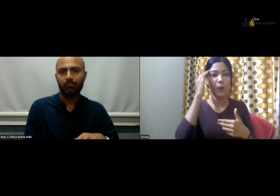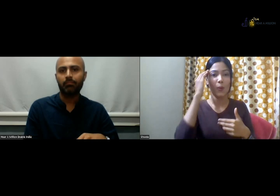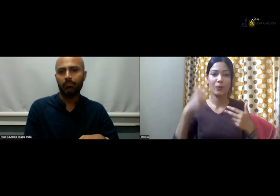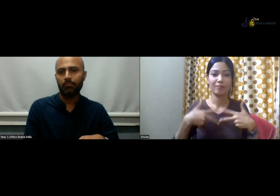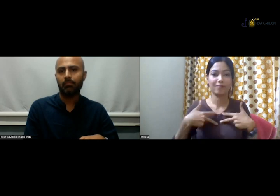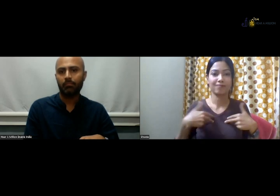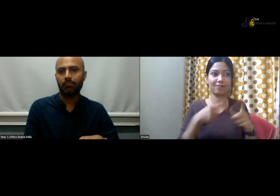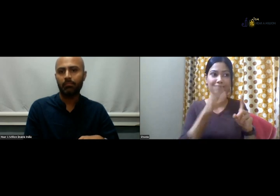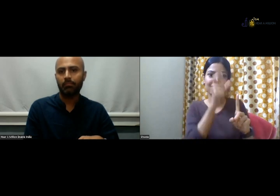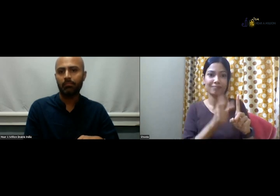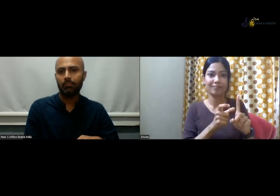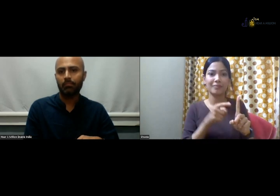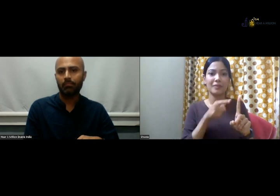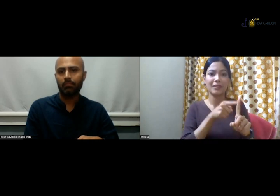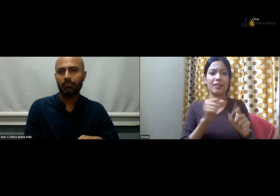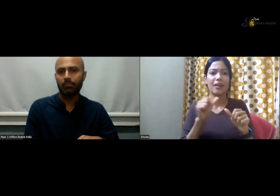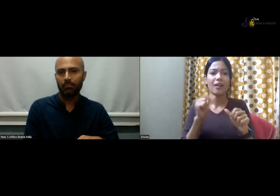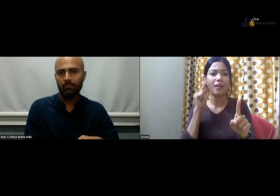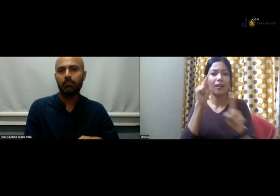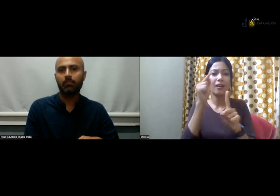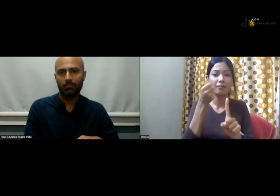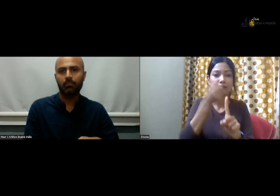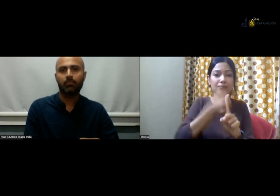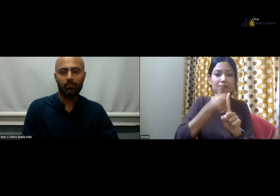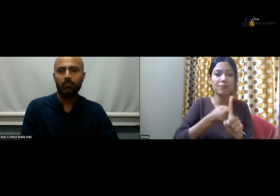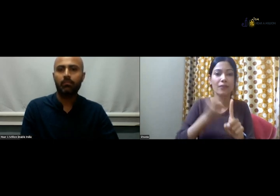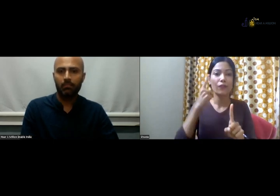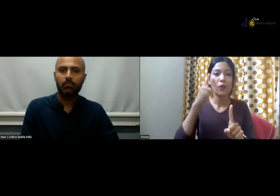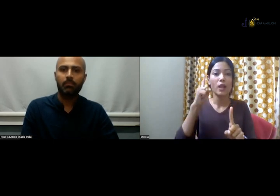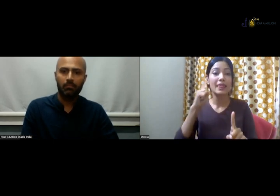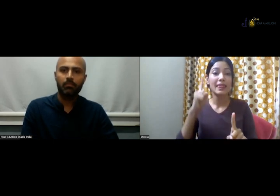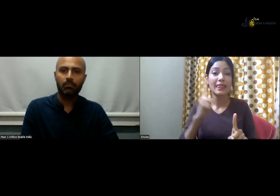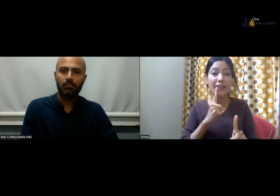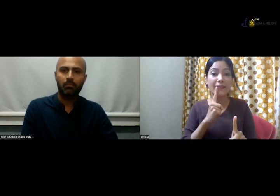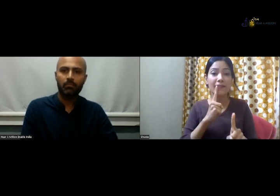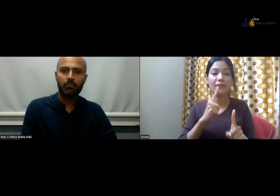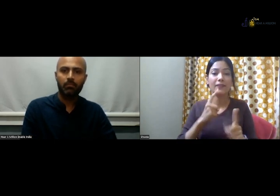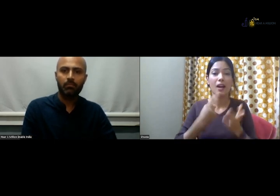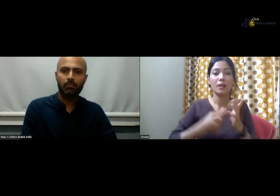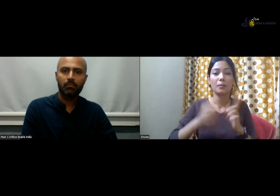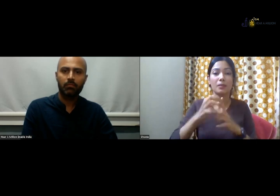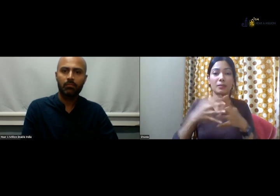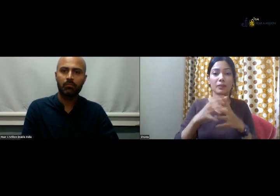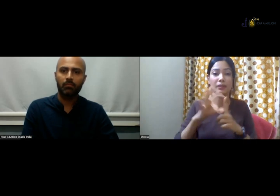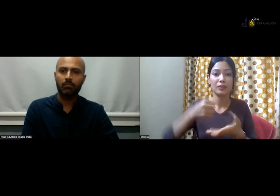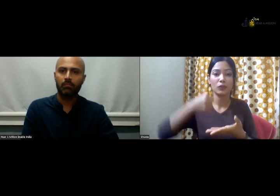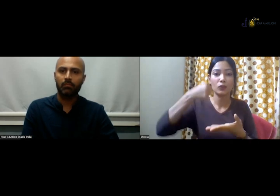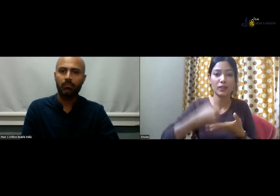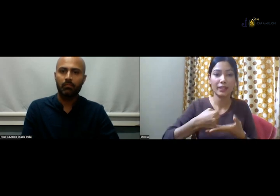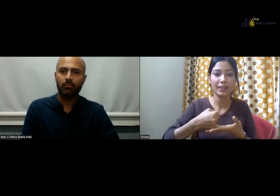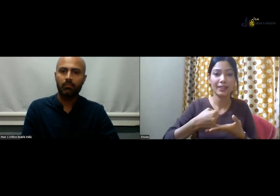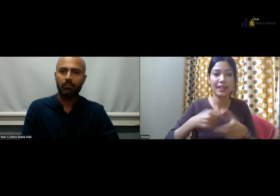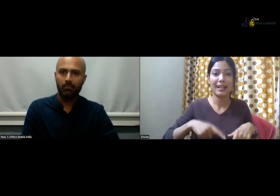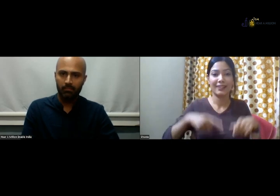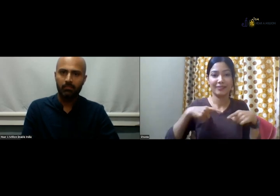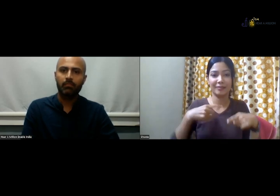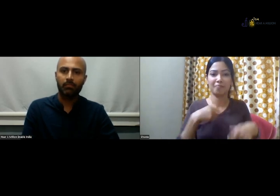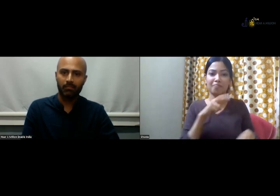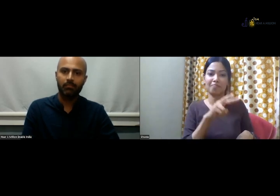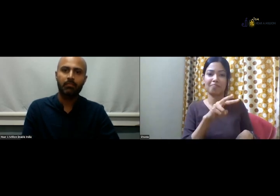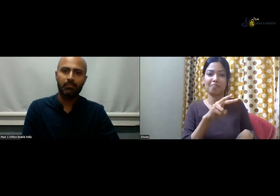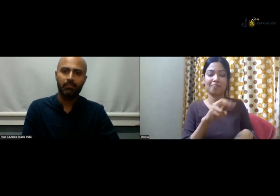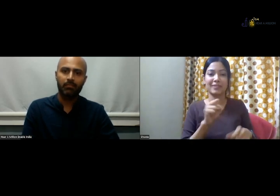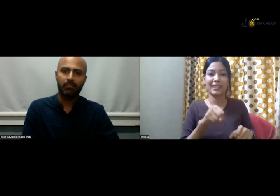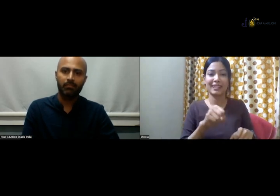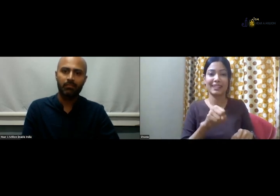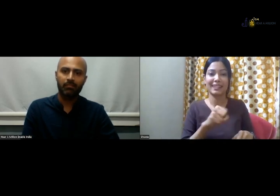yeah, or everybody knew that, she is a lawyer, and she knows about, legal policies and all that,